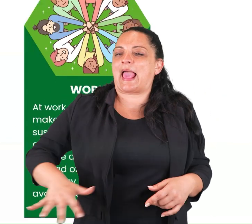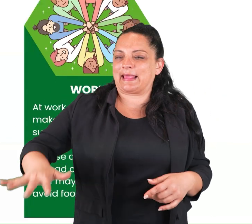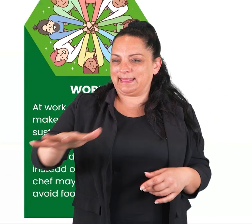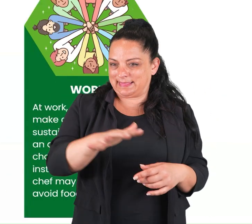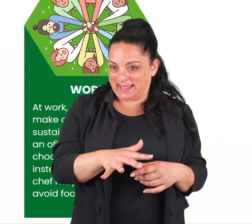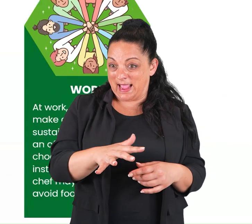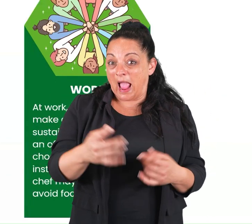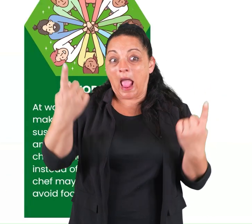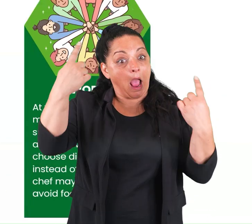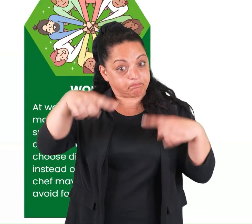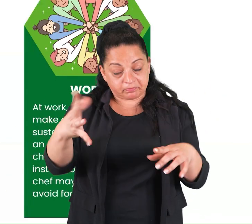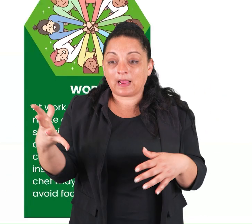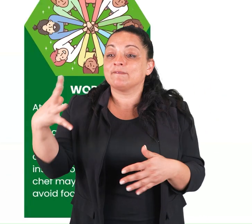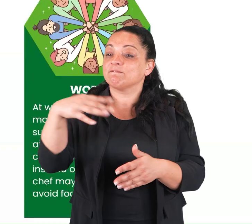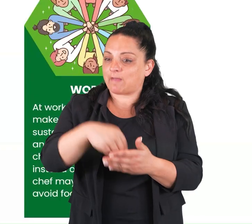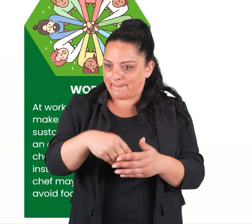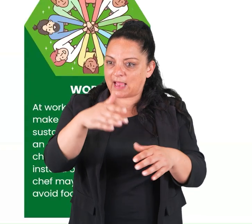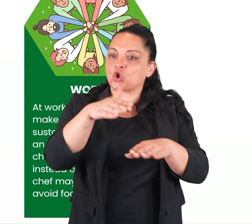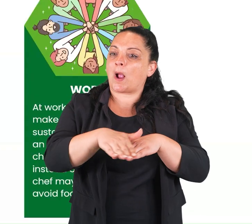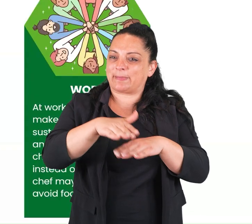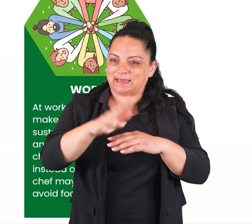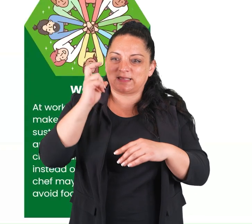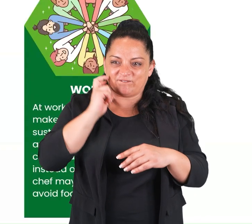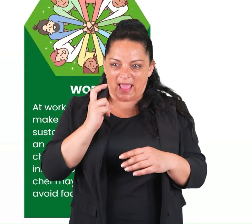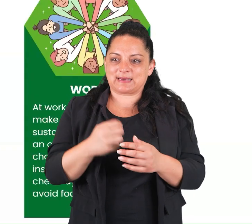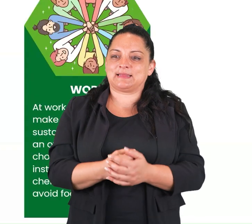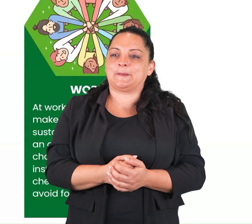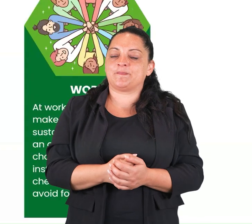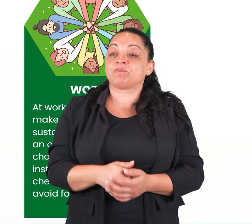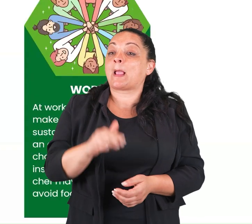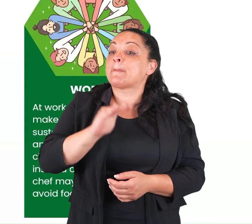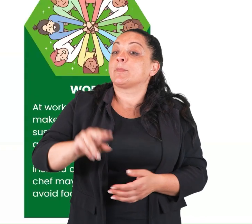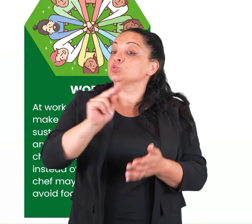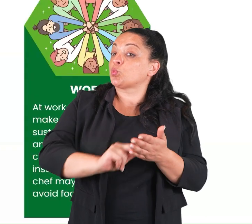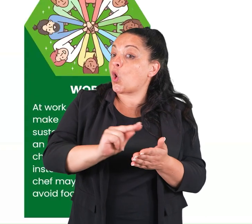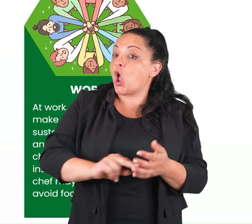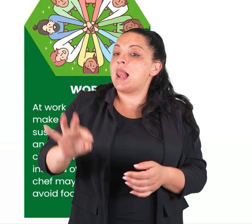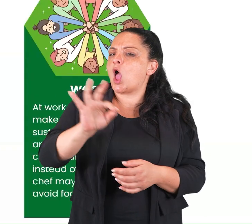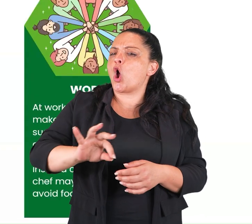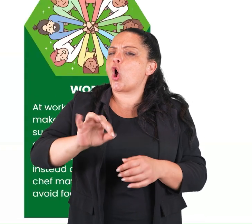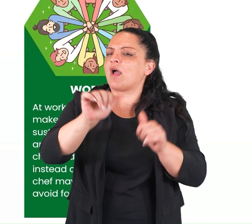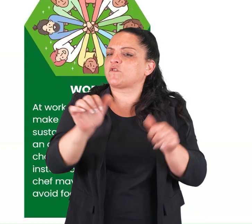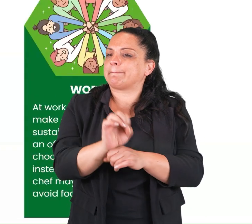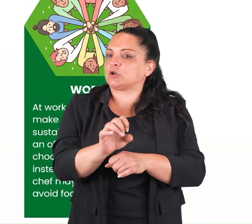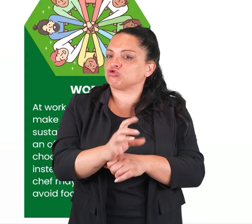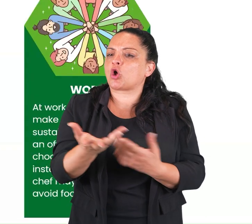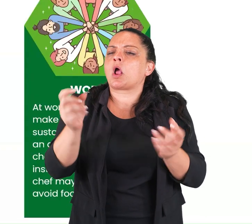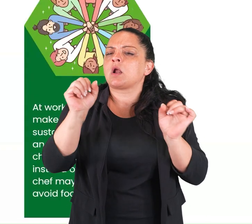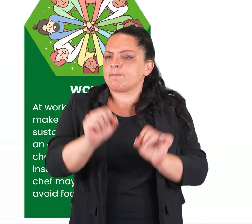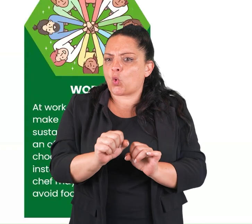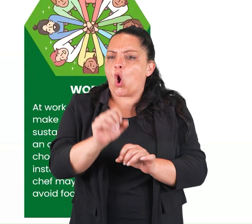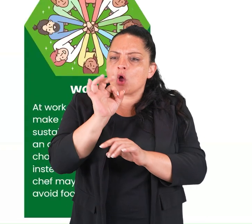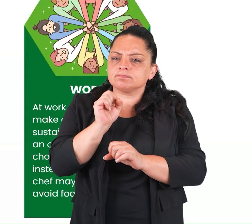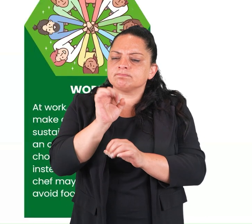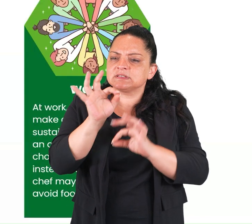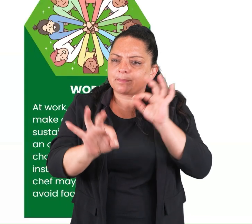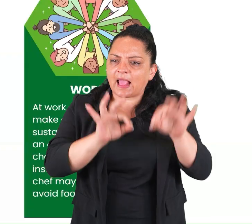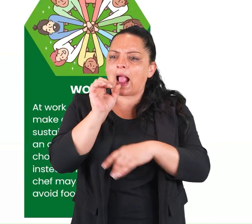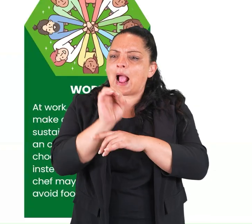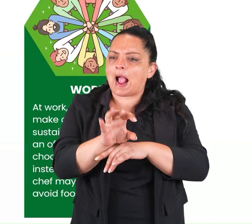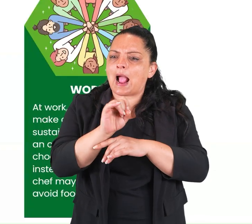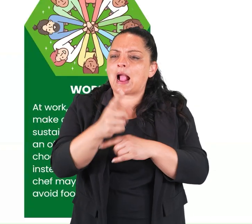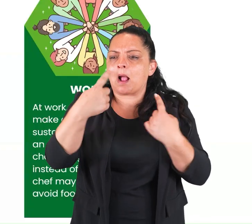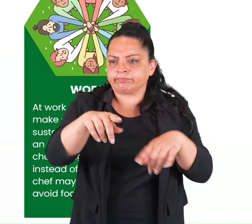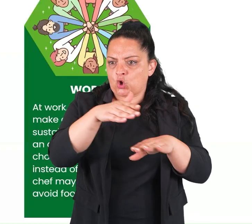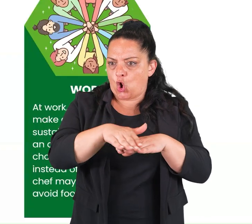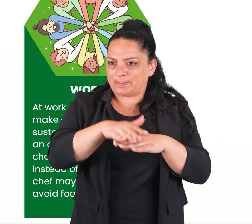skills. Also, during school or training center, children can be